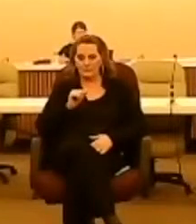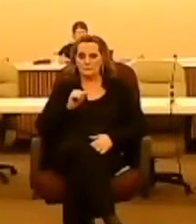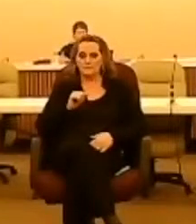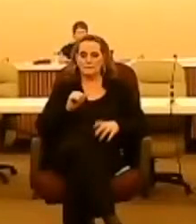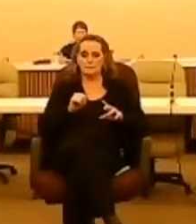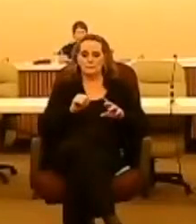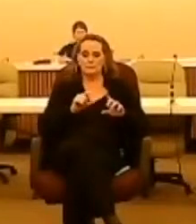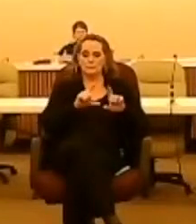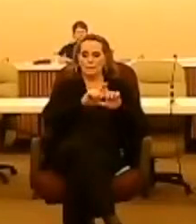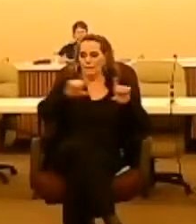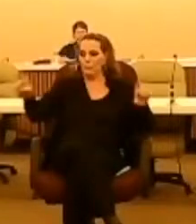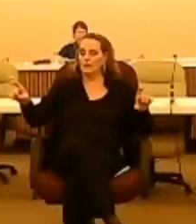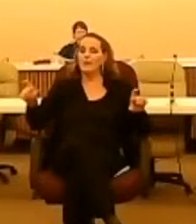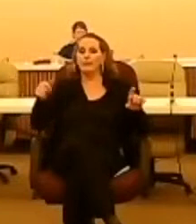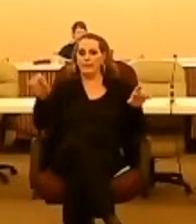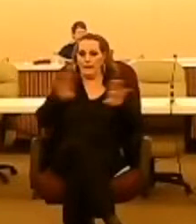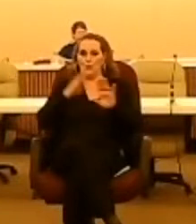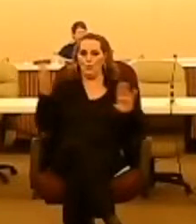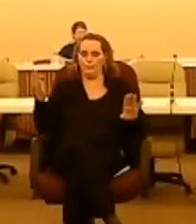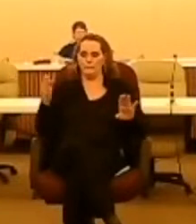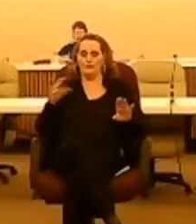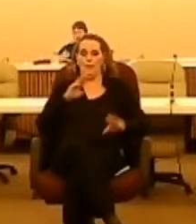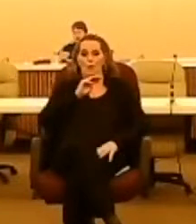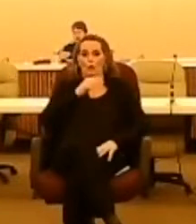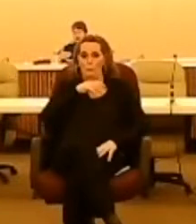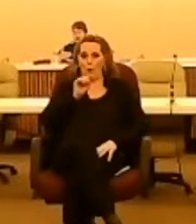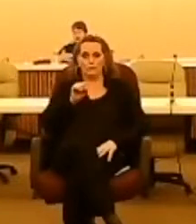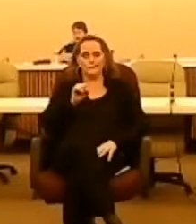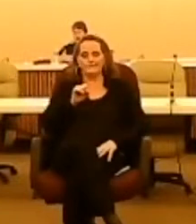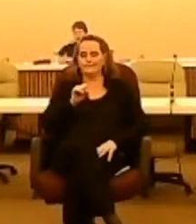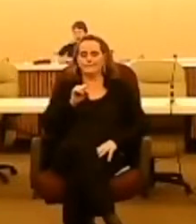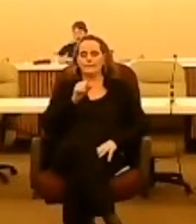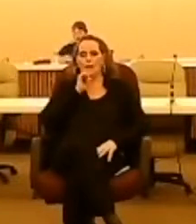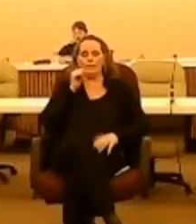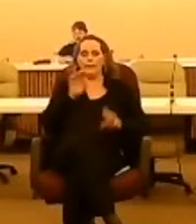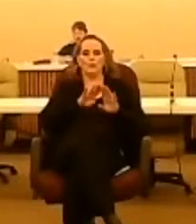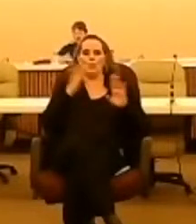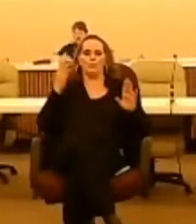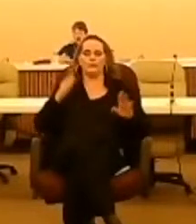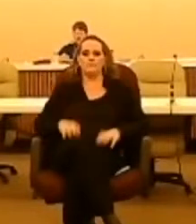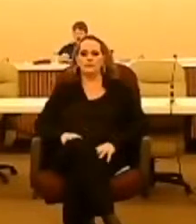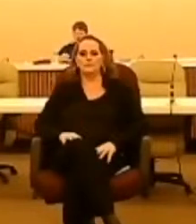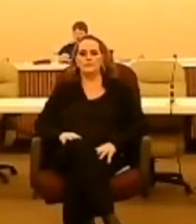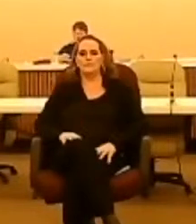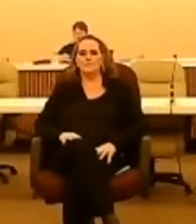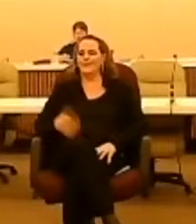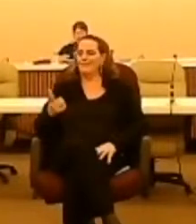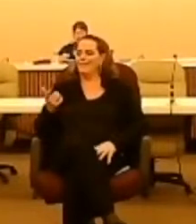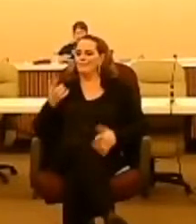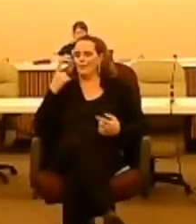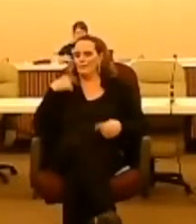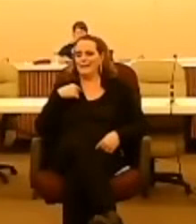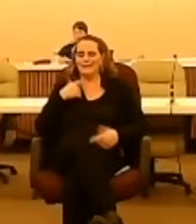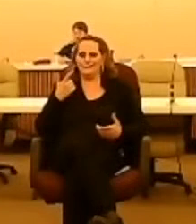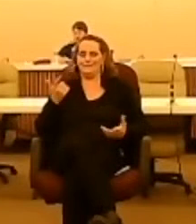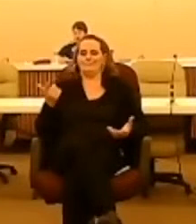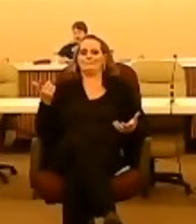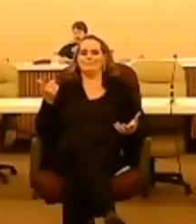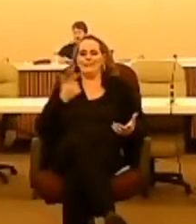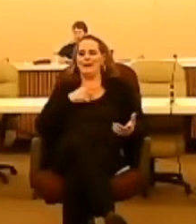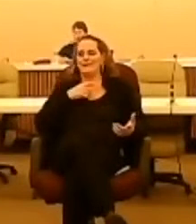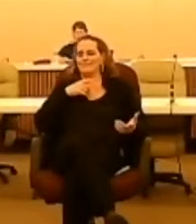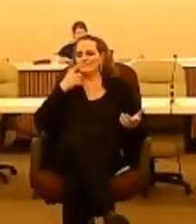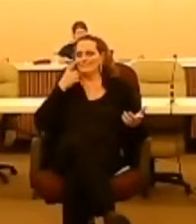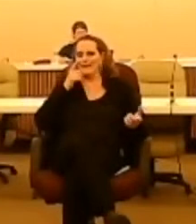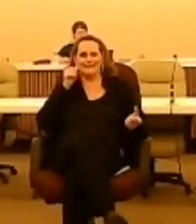open before stores that were in malls. Yeah. And that's one of those ones that it defies logic to me because either